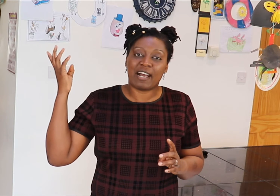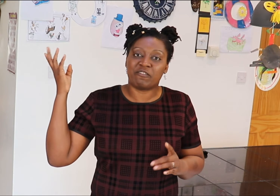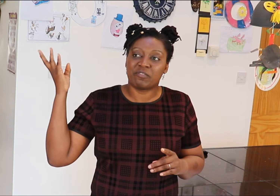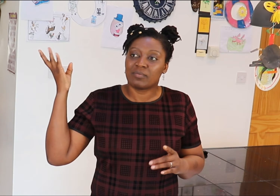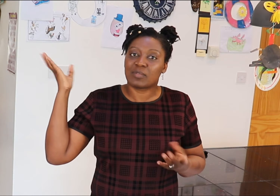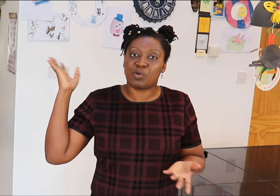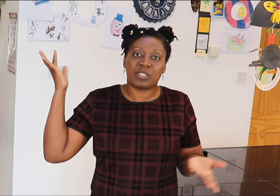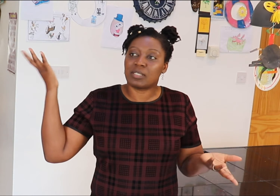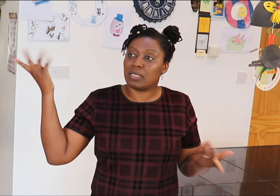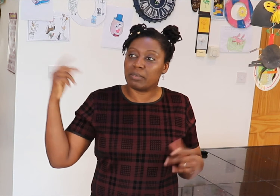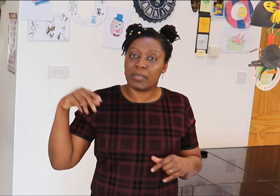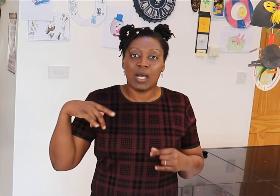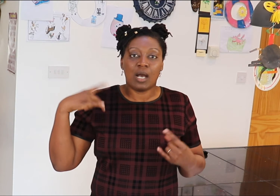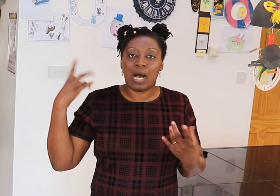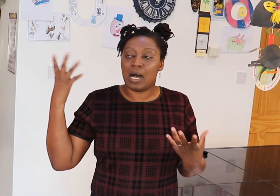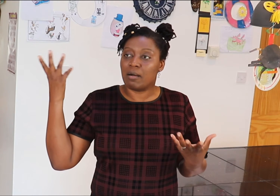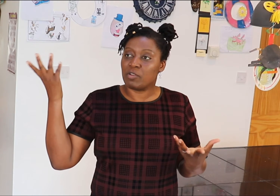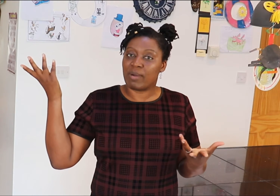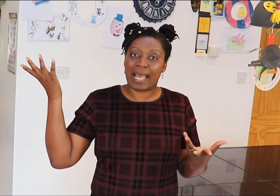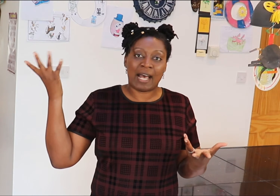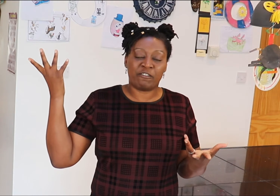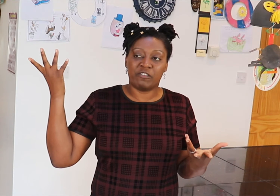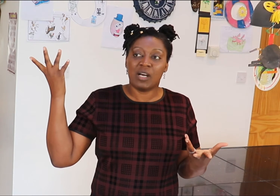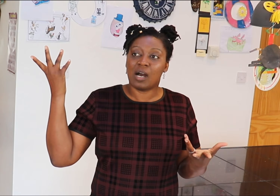have autism, you might have